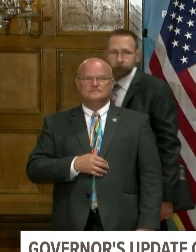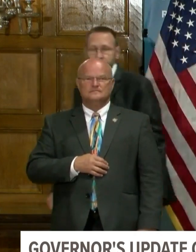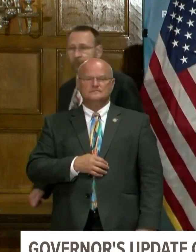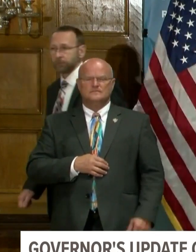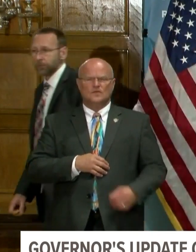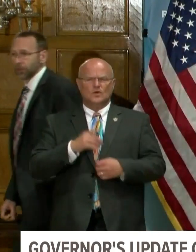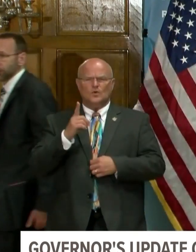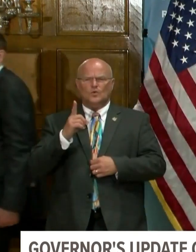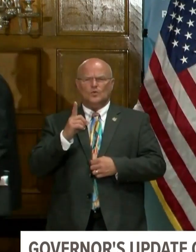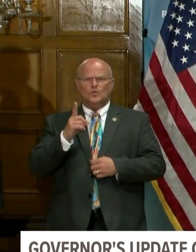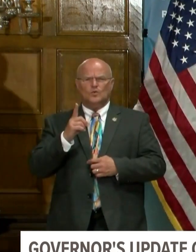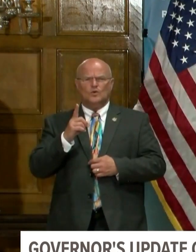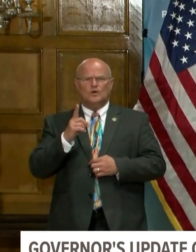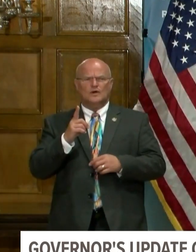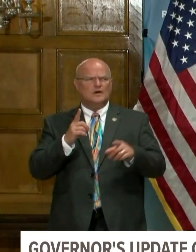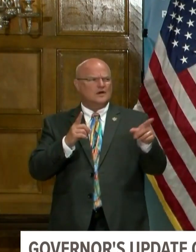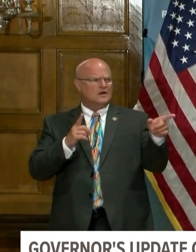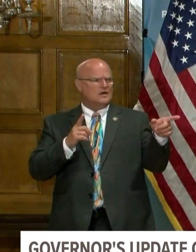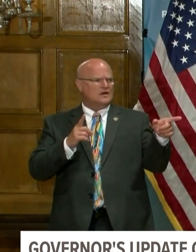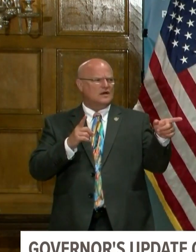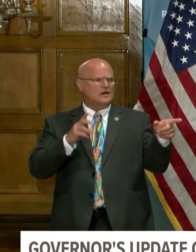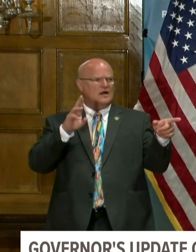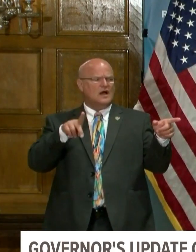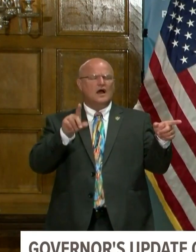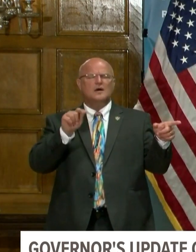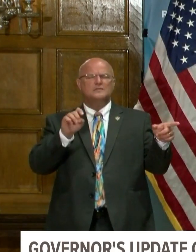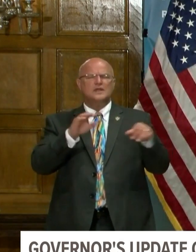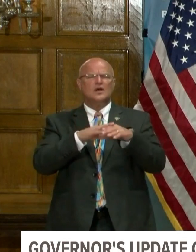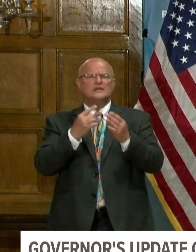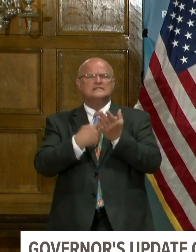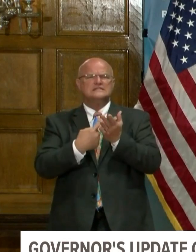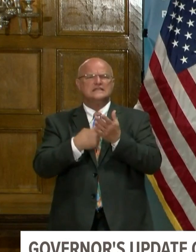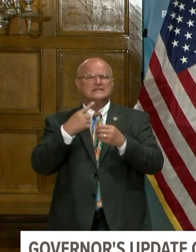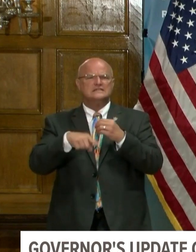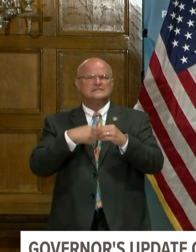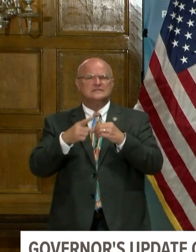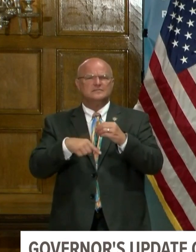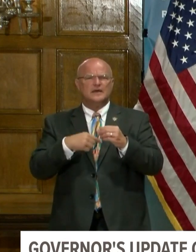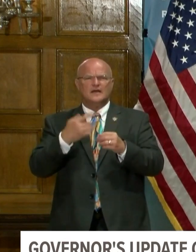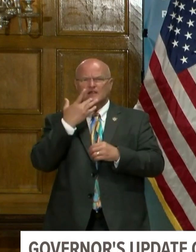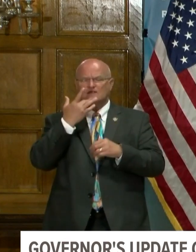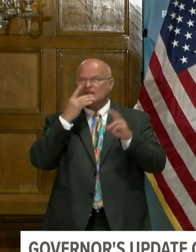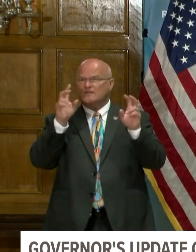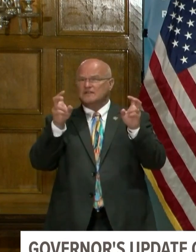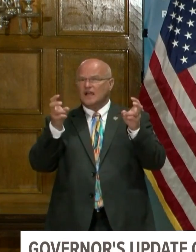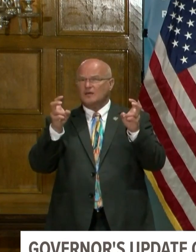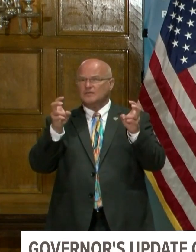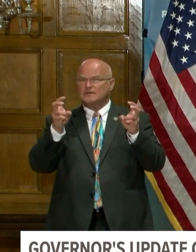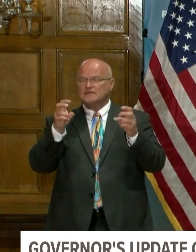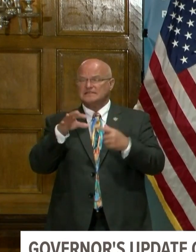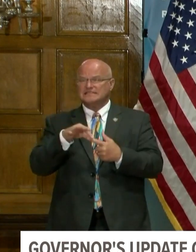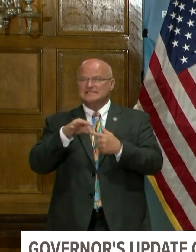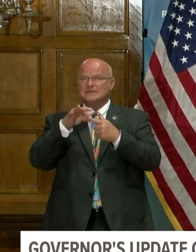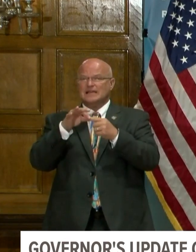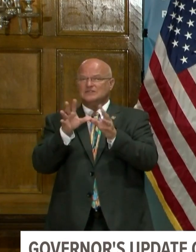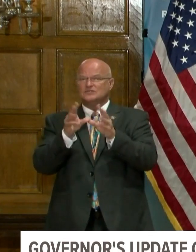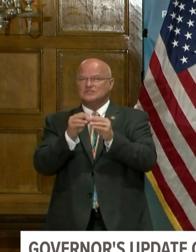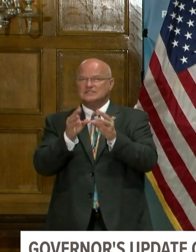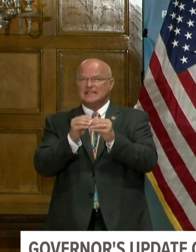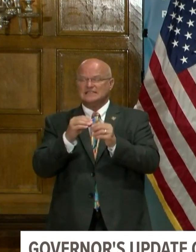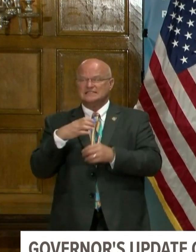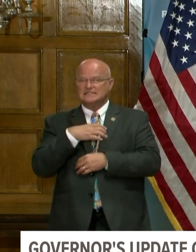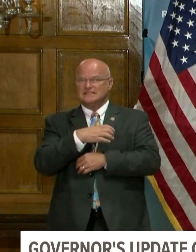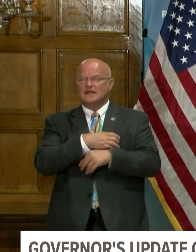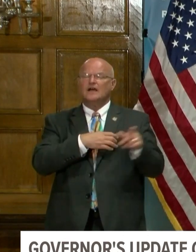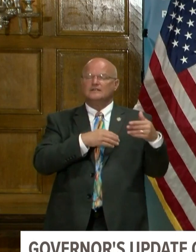one or two more questions? Do you have any update on discussions about your favorite topic, special session? Those discussions